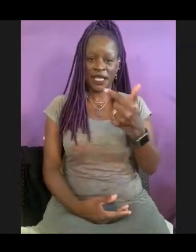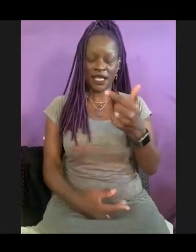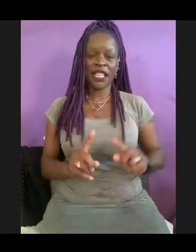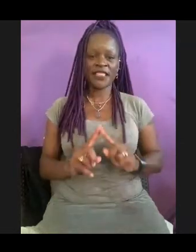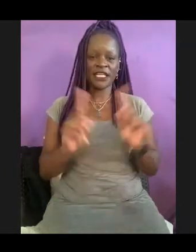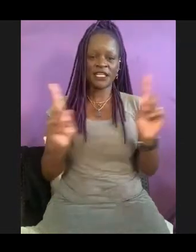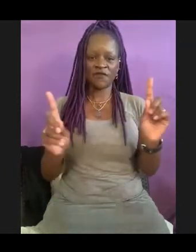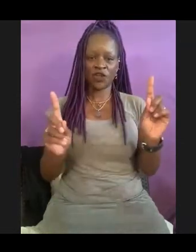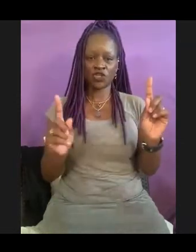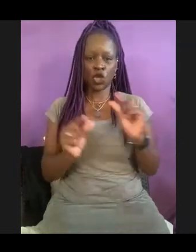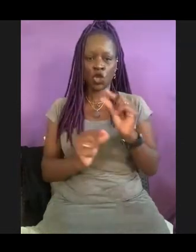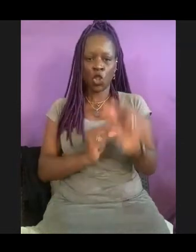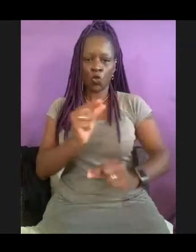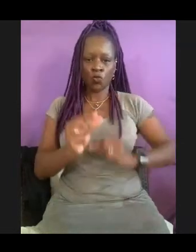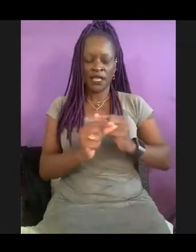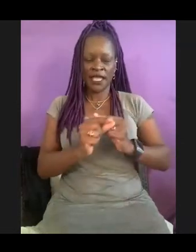the Ability event.